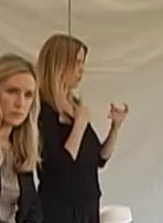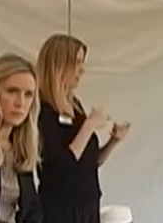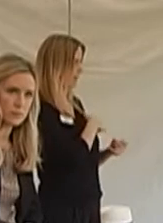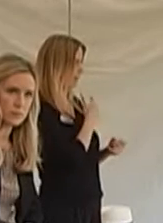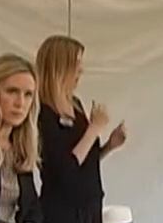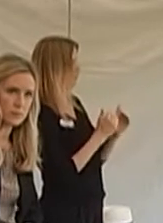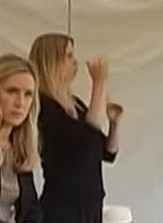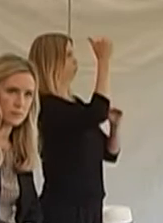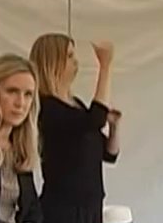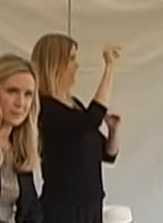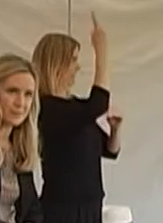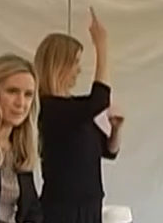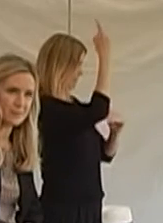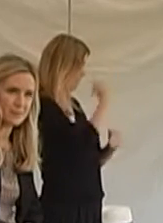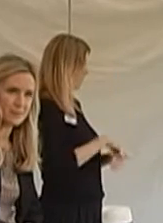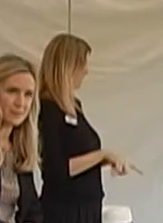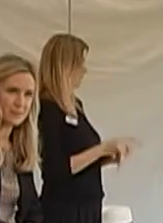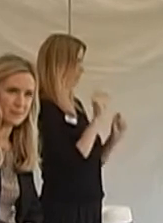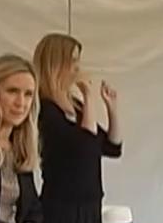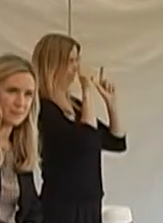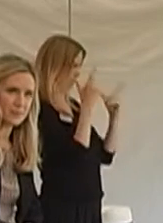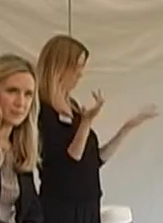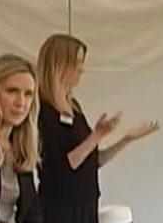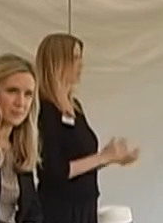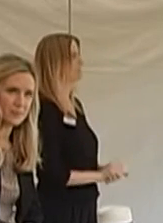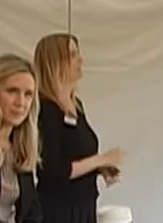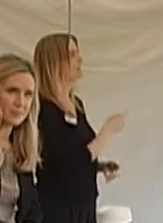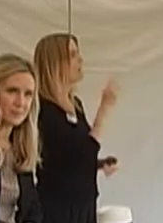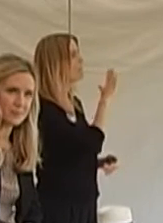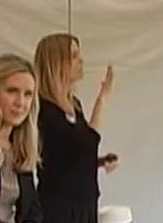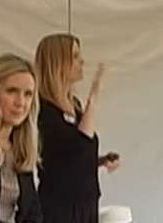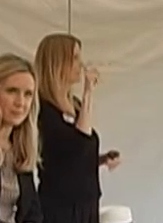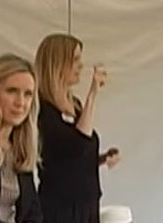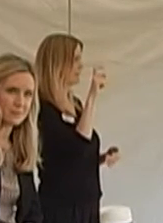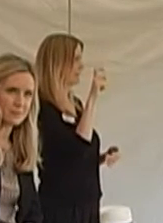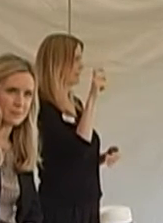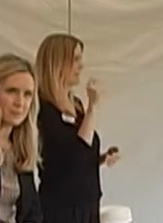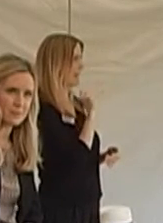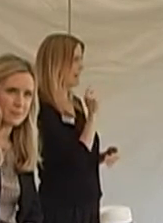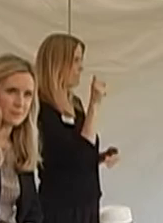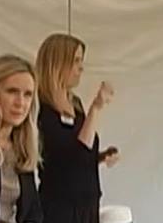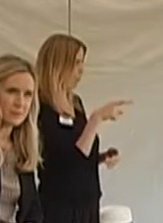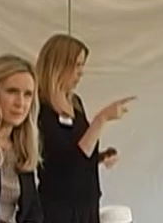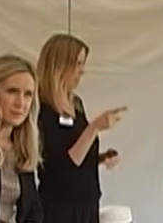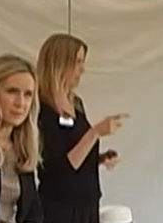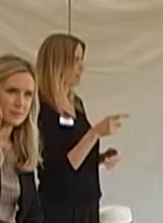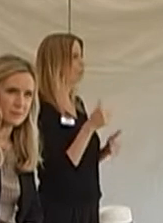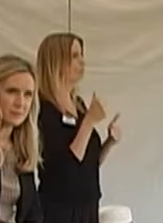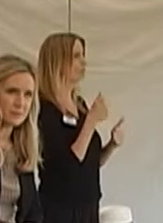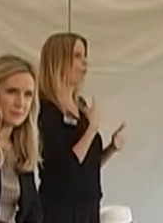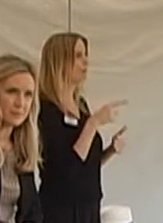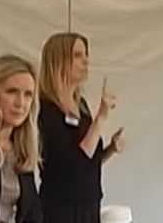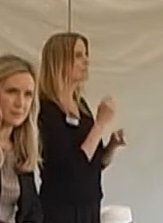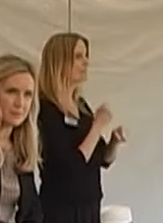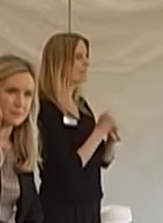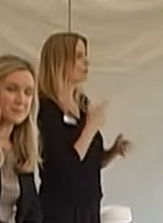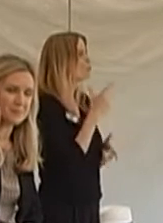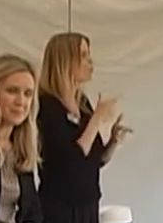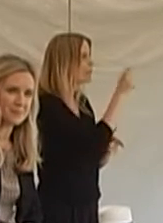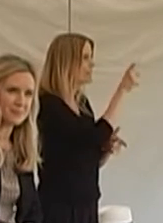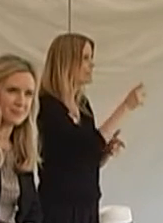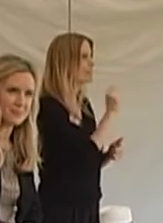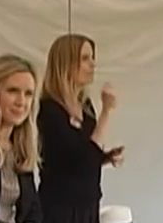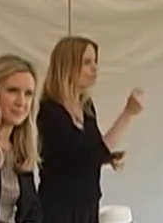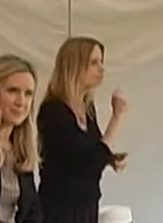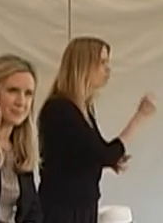no surprise there. And I think the BBC reporter did a wonderful thing, went out to the street, talked to real people, and he